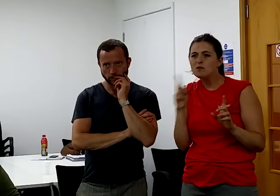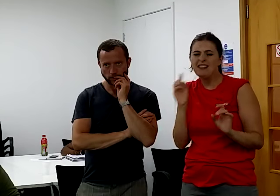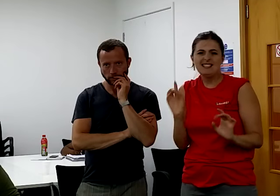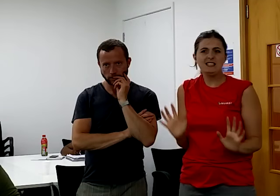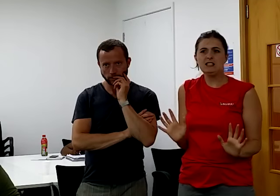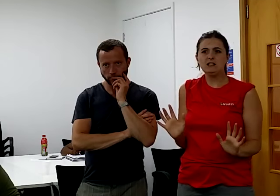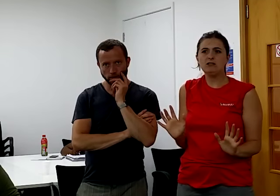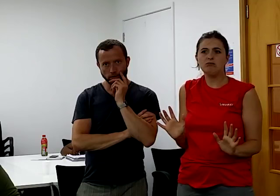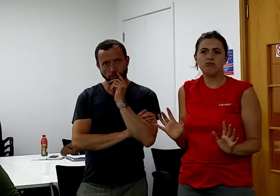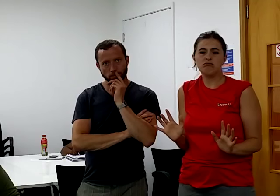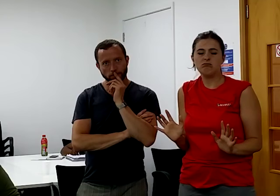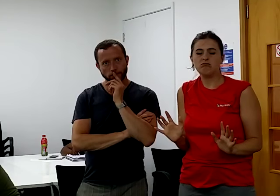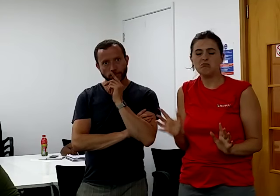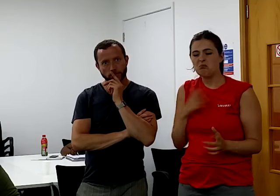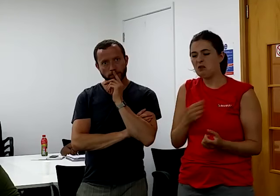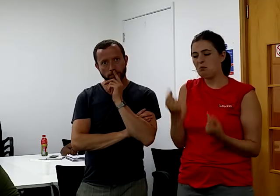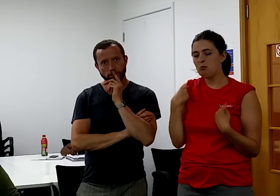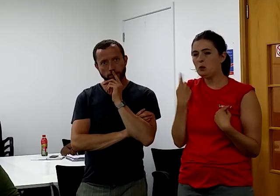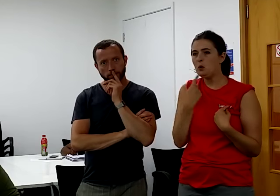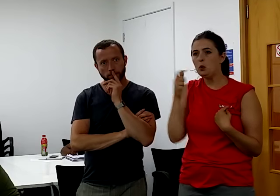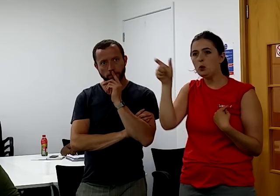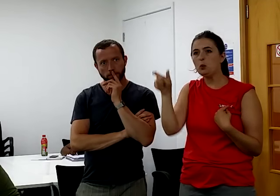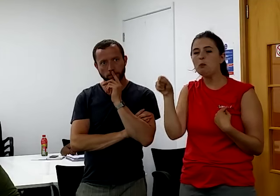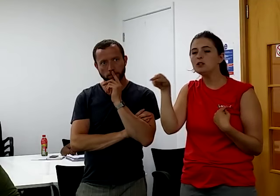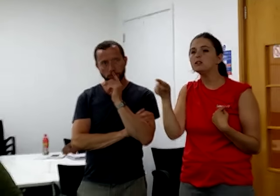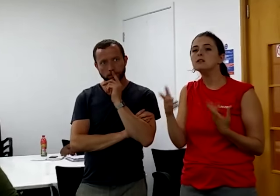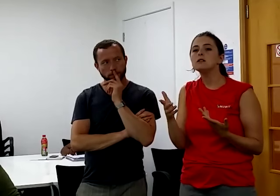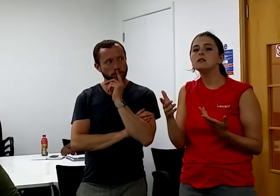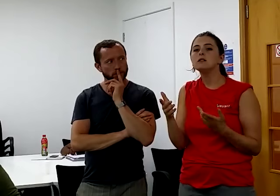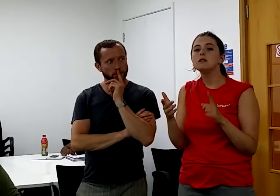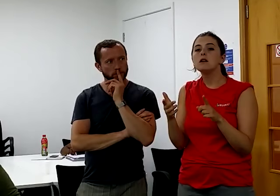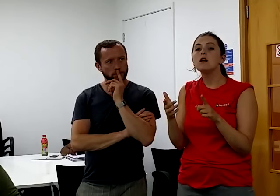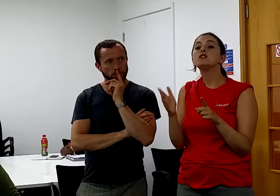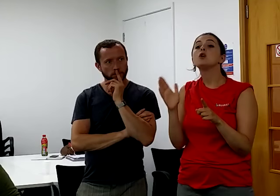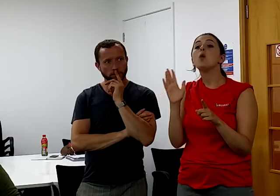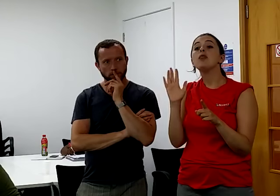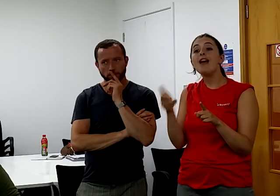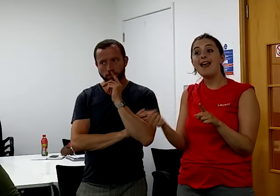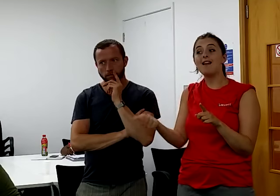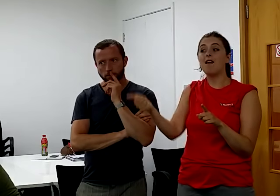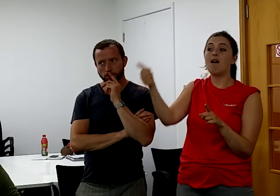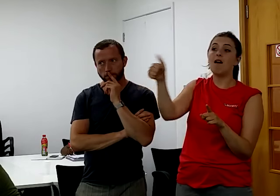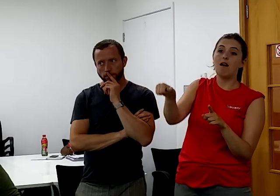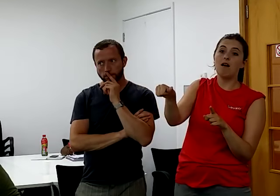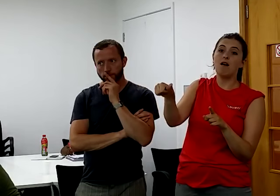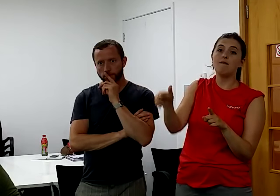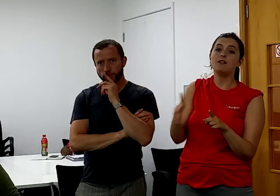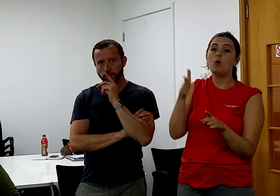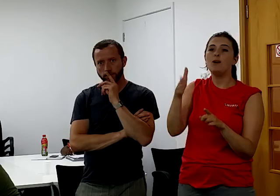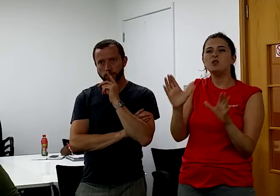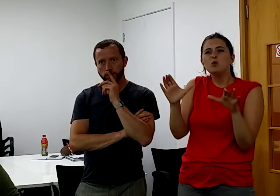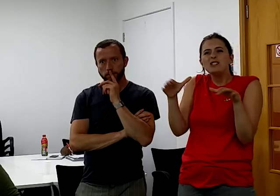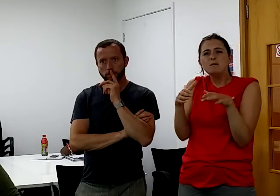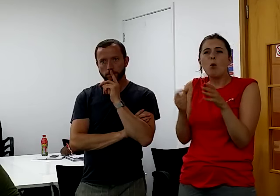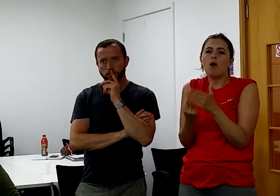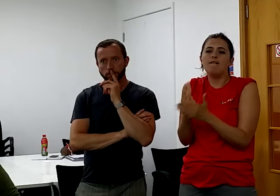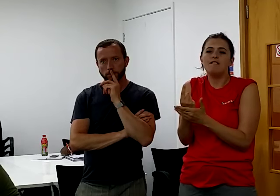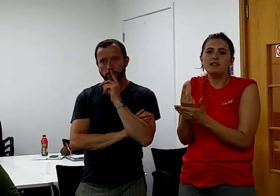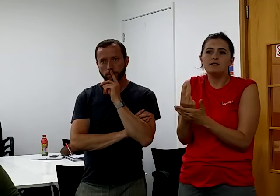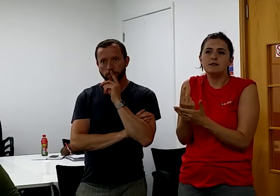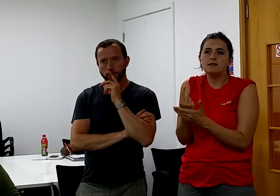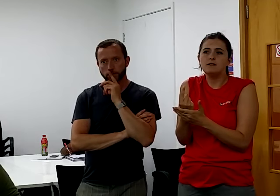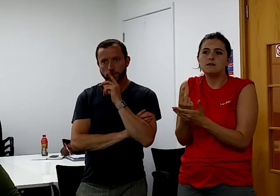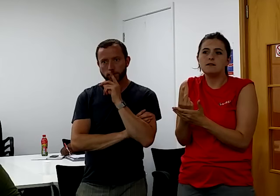the papers over the last 32 years and didn't know it was him. And then I went to a smaller event